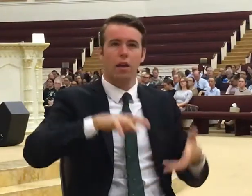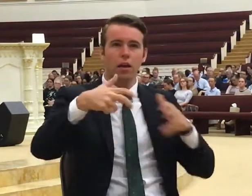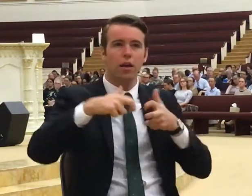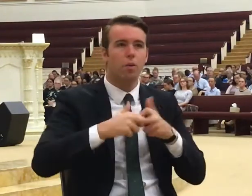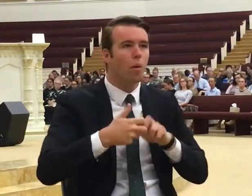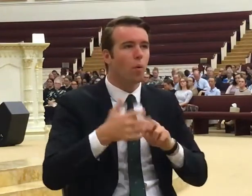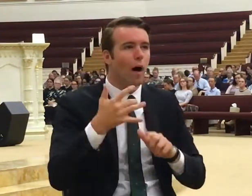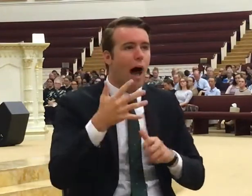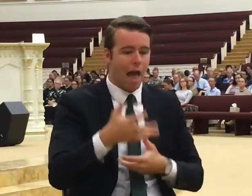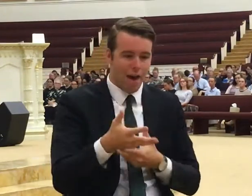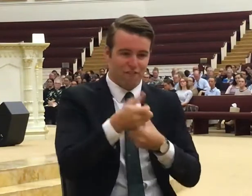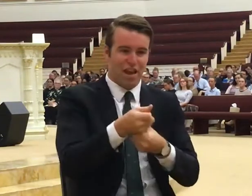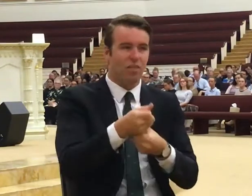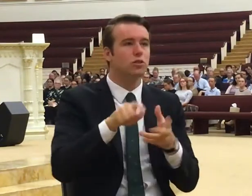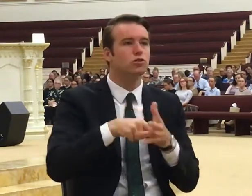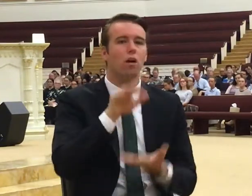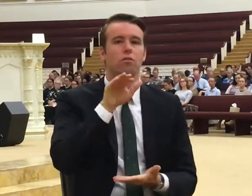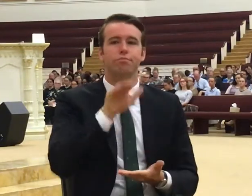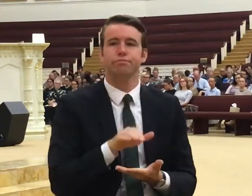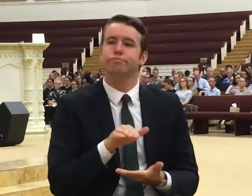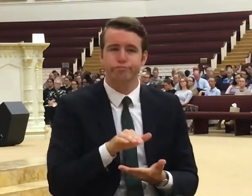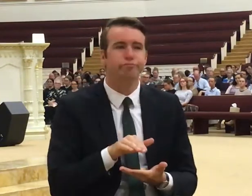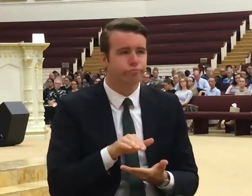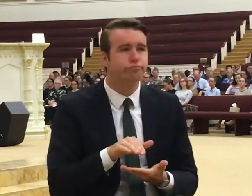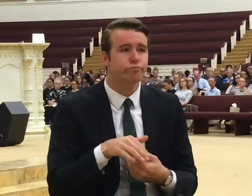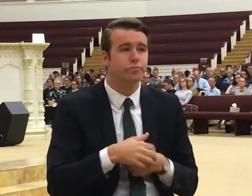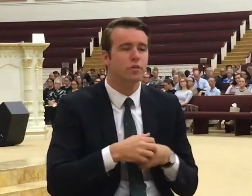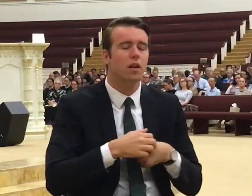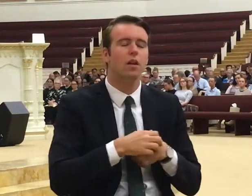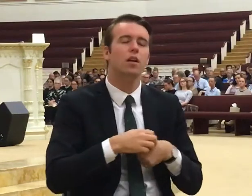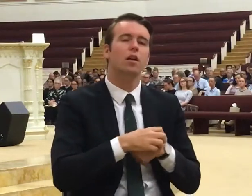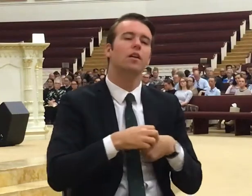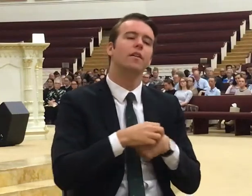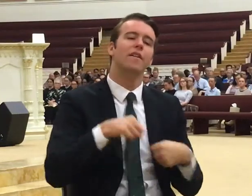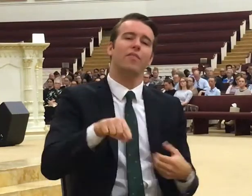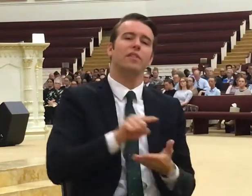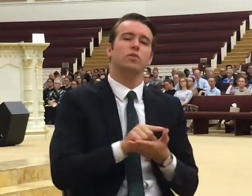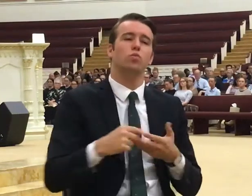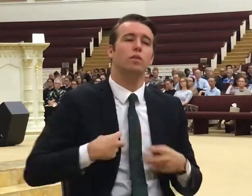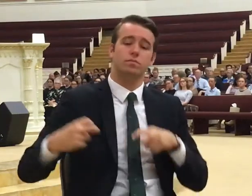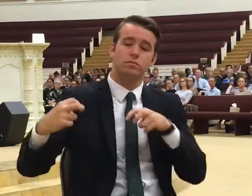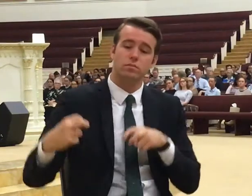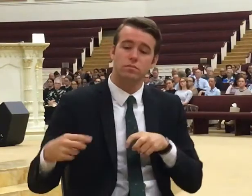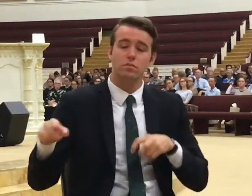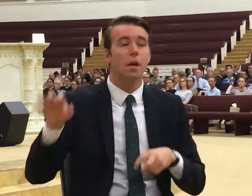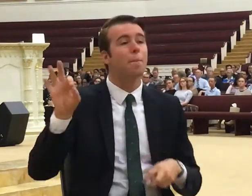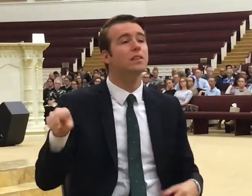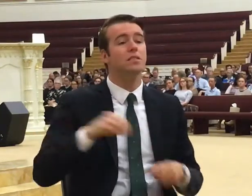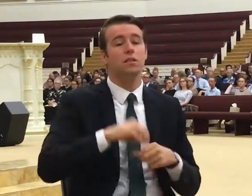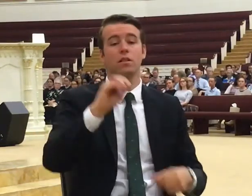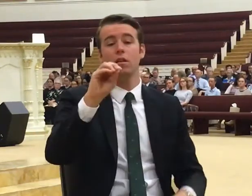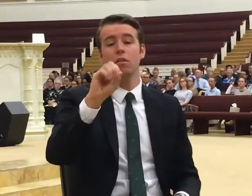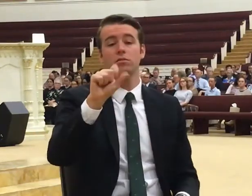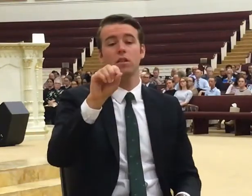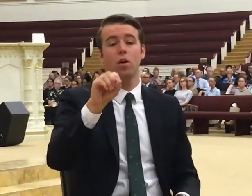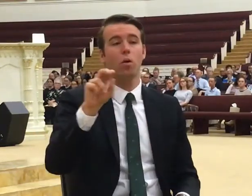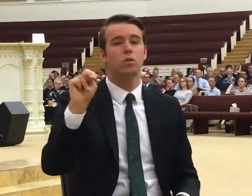being watered down. I sat this week with a pastor in Oslo,